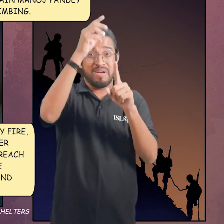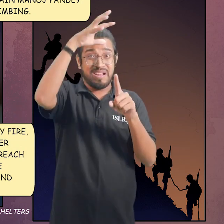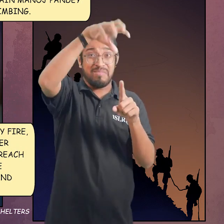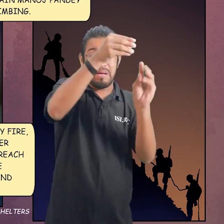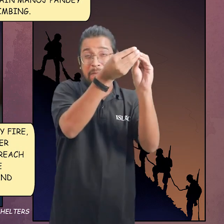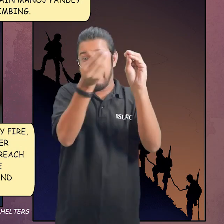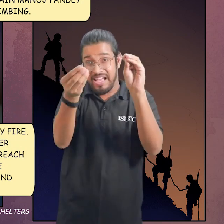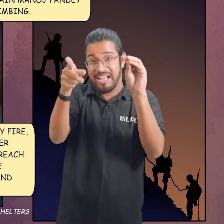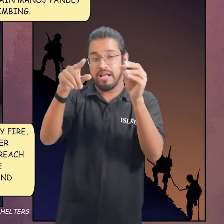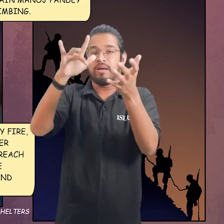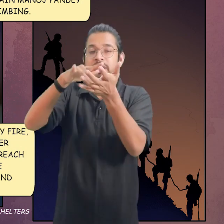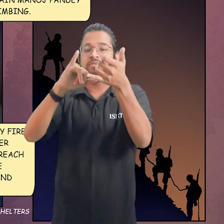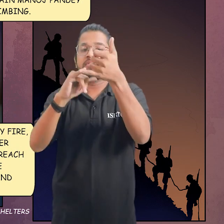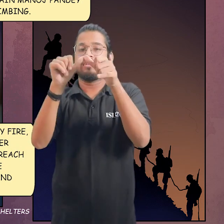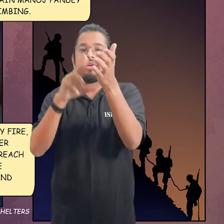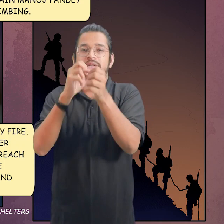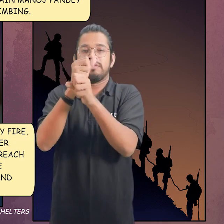and sangars.